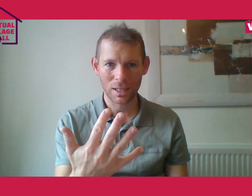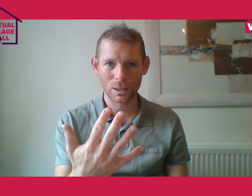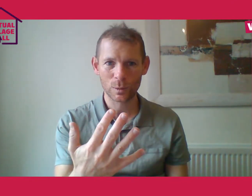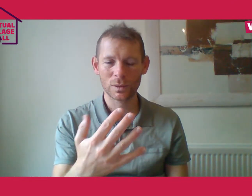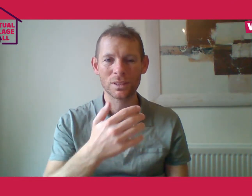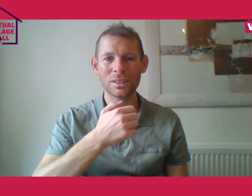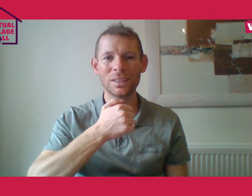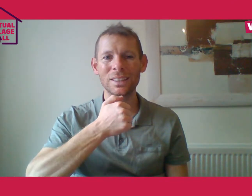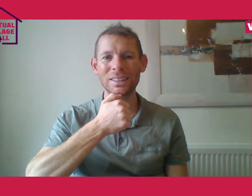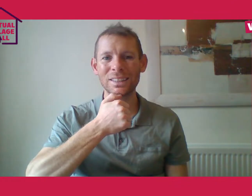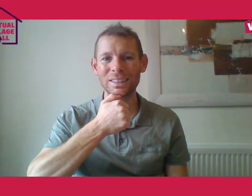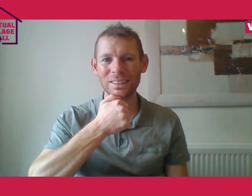£5,